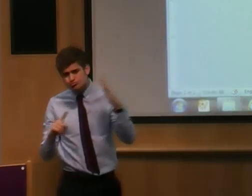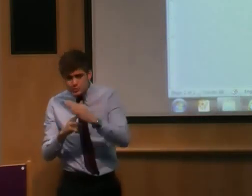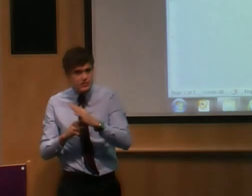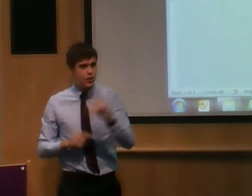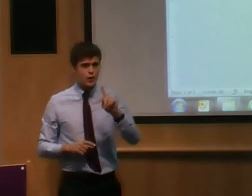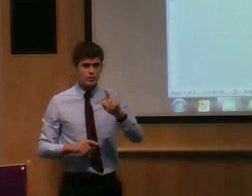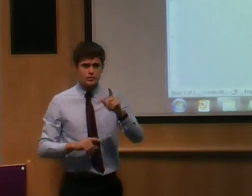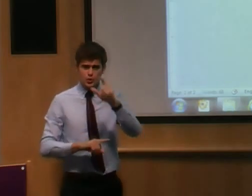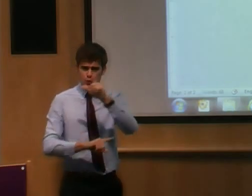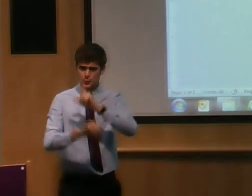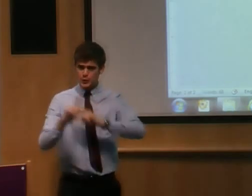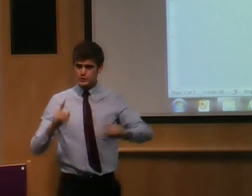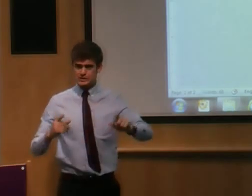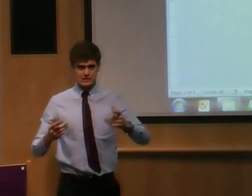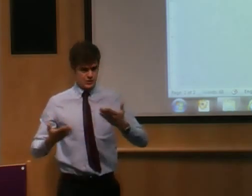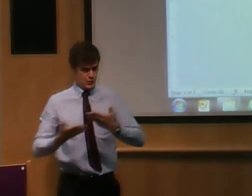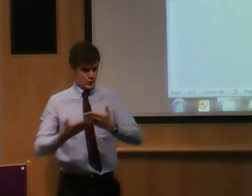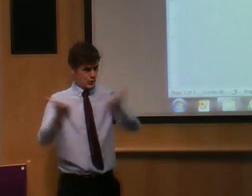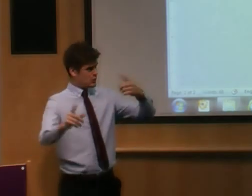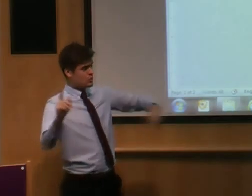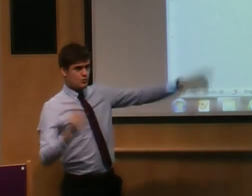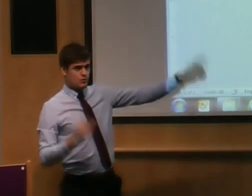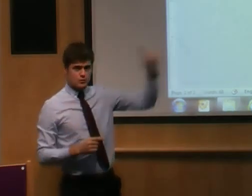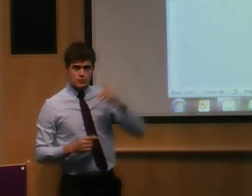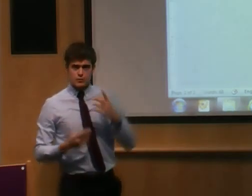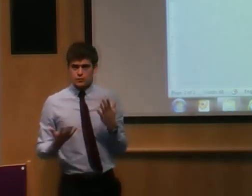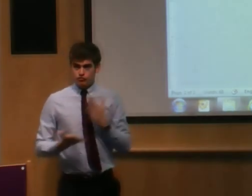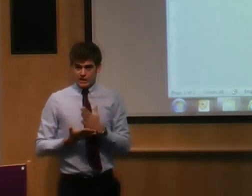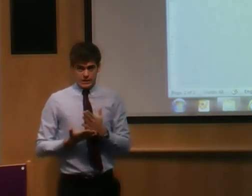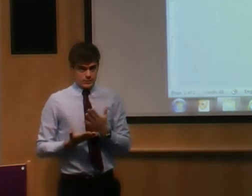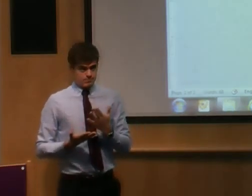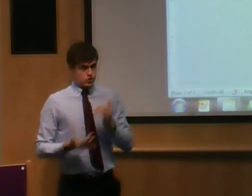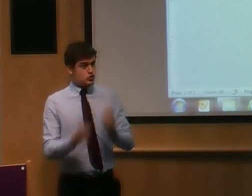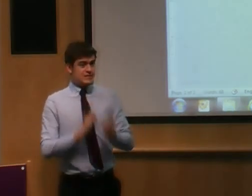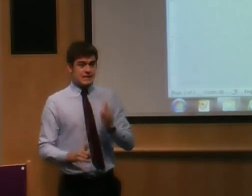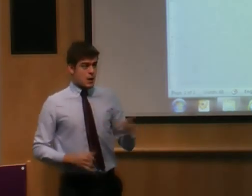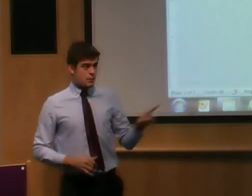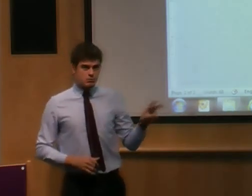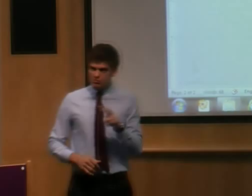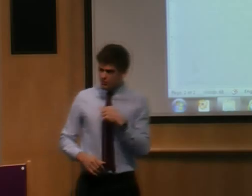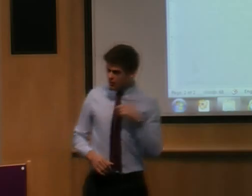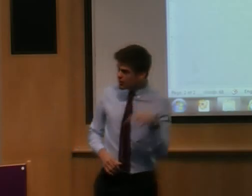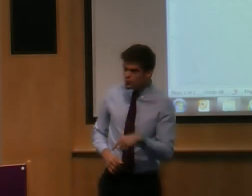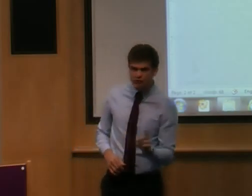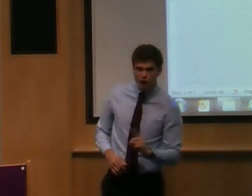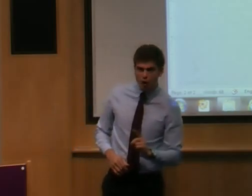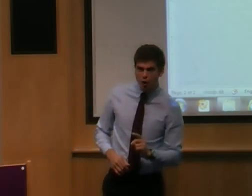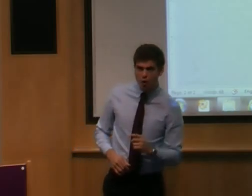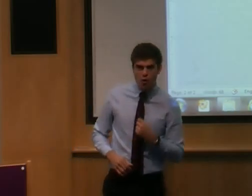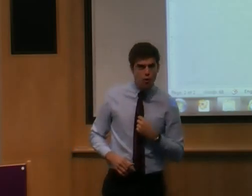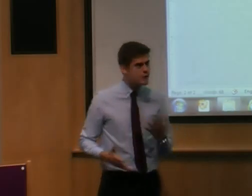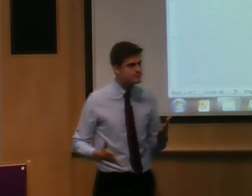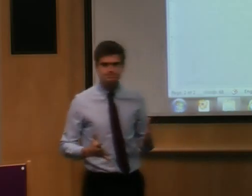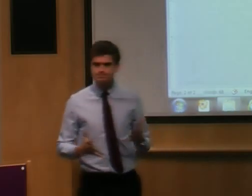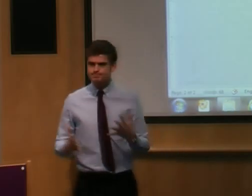Now, I think what's really important to add here is that with the deaf community, sometimes people look at us